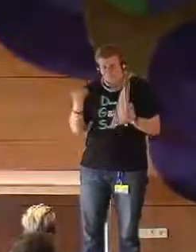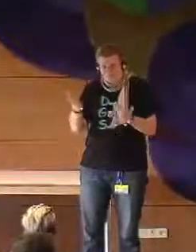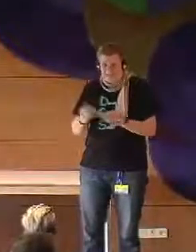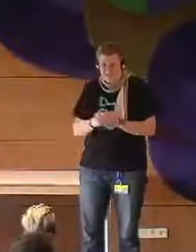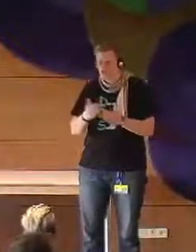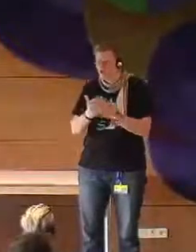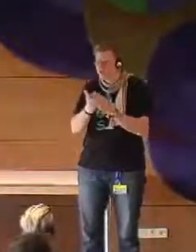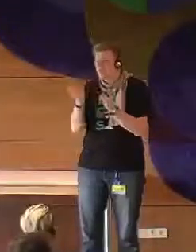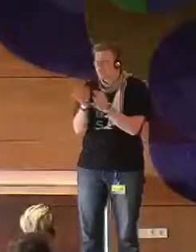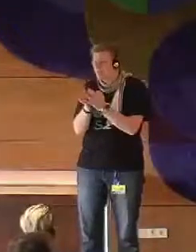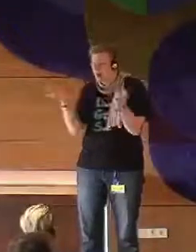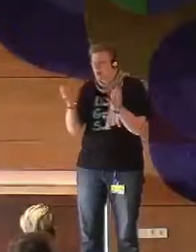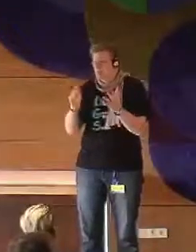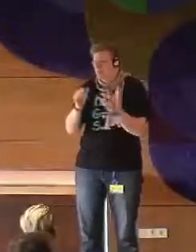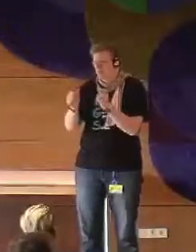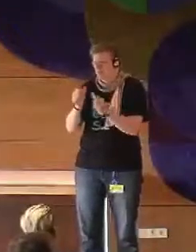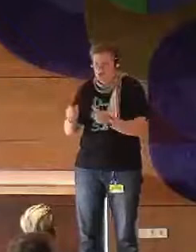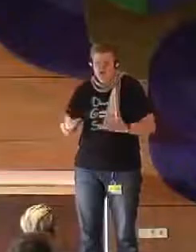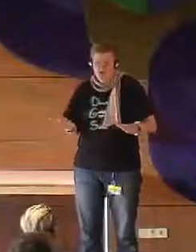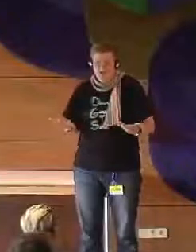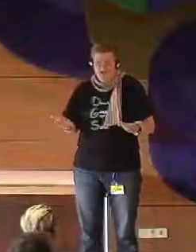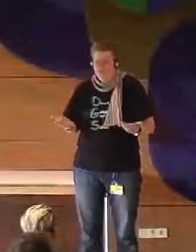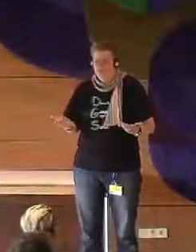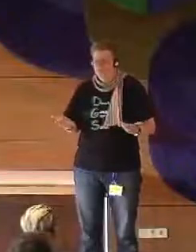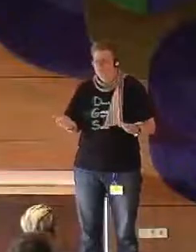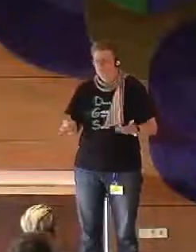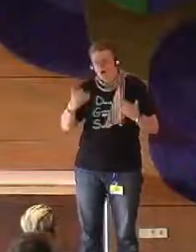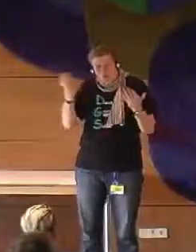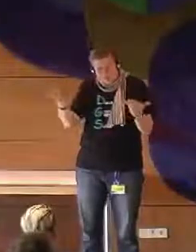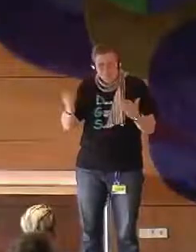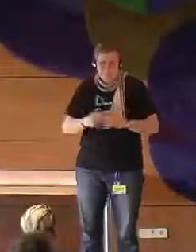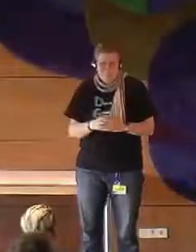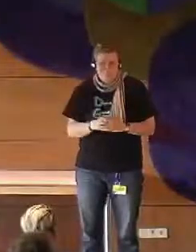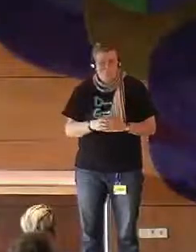is something that I use, and I know talking to Connie, she uses this in Holland.